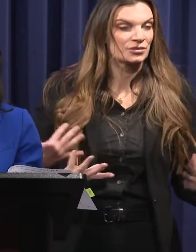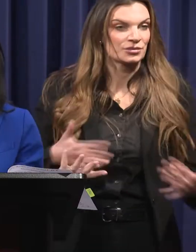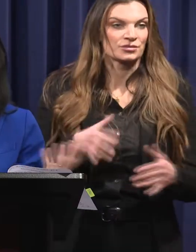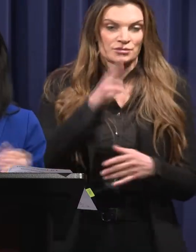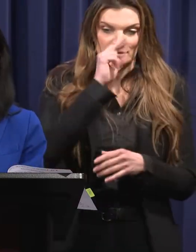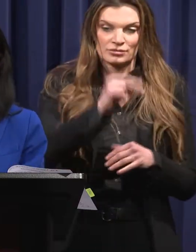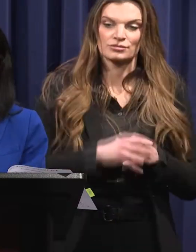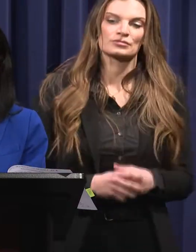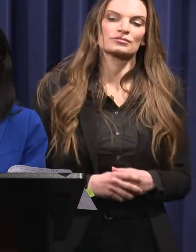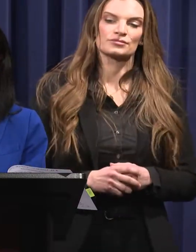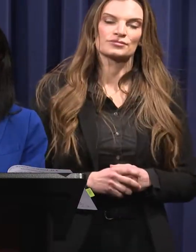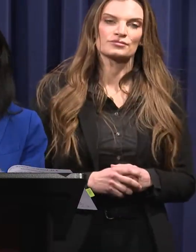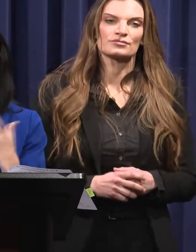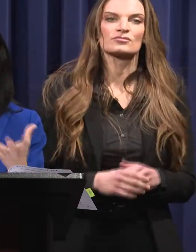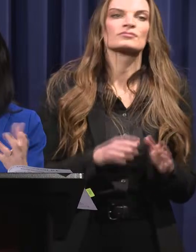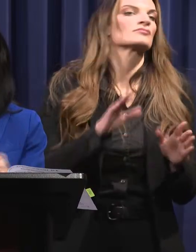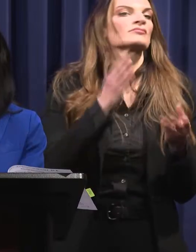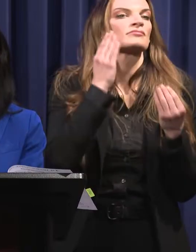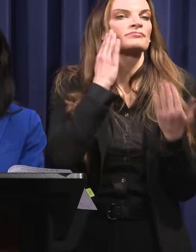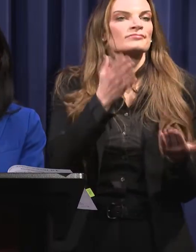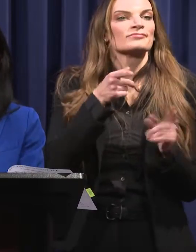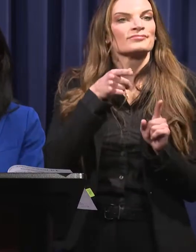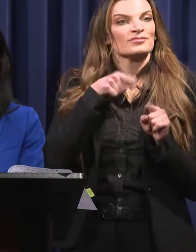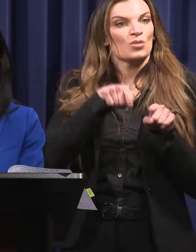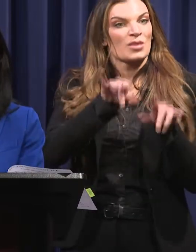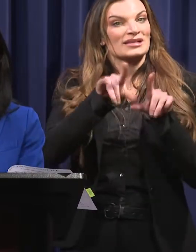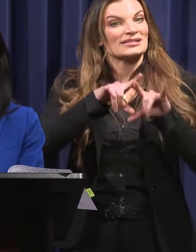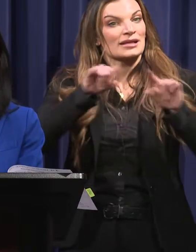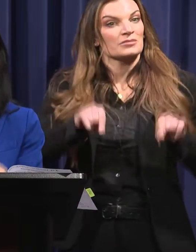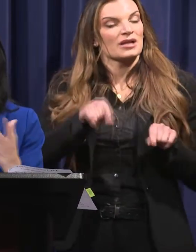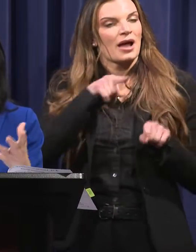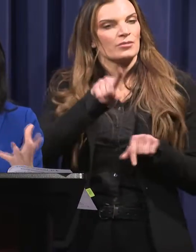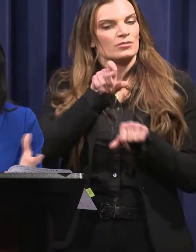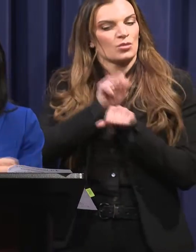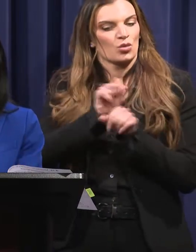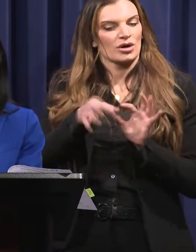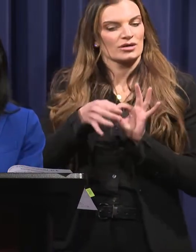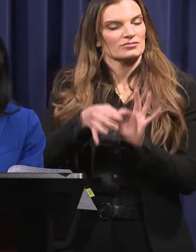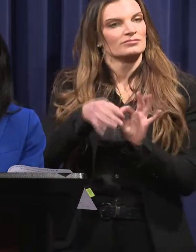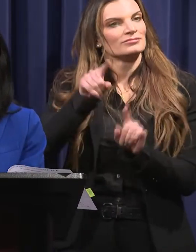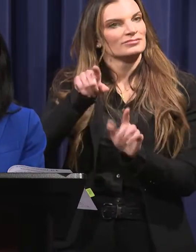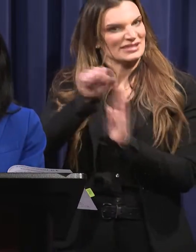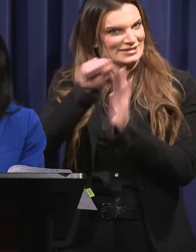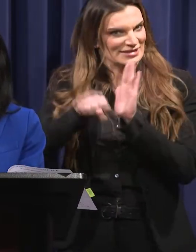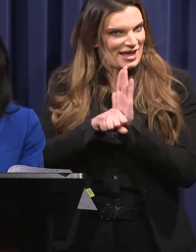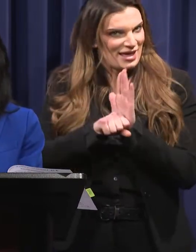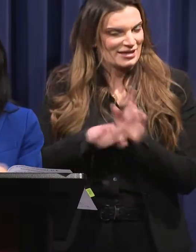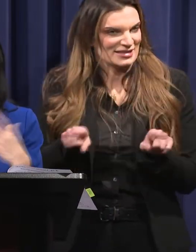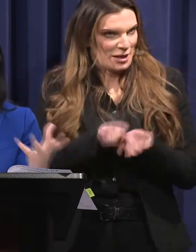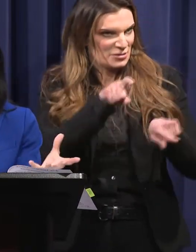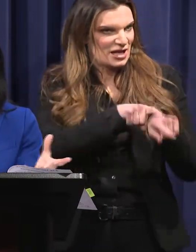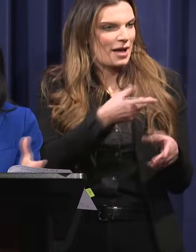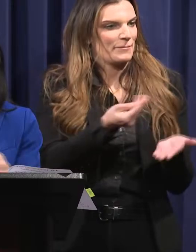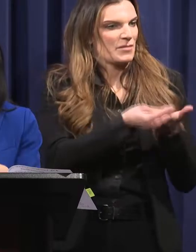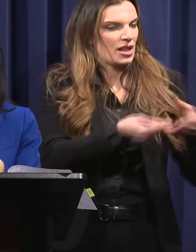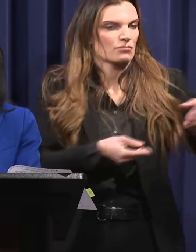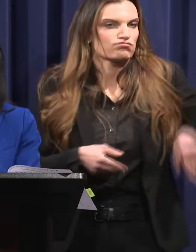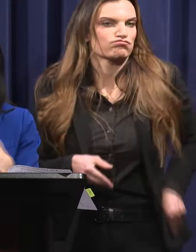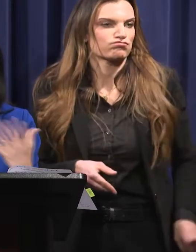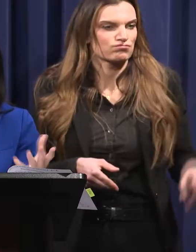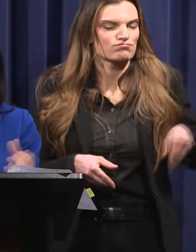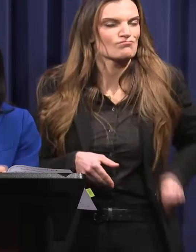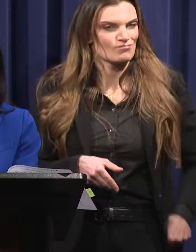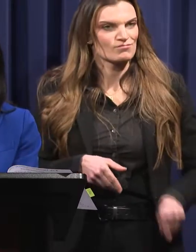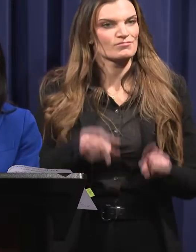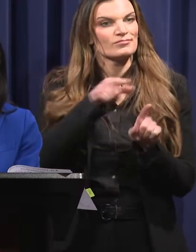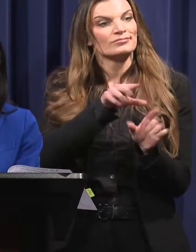between the work that they did, the taxpayer funded jobs that they held, and Victor Strategies, the